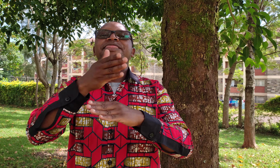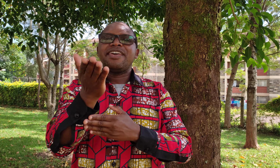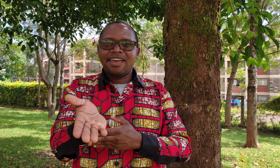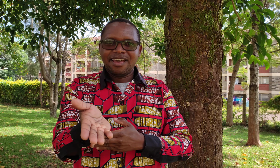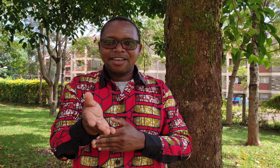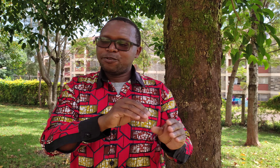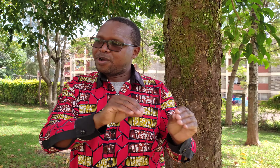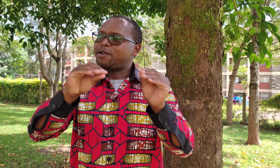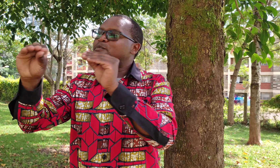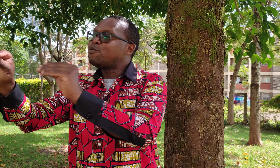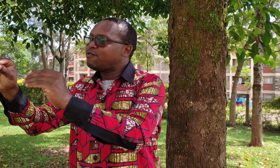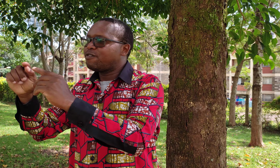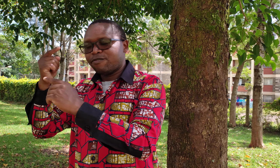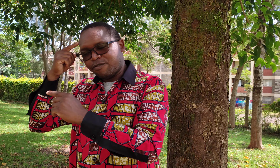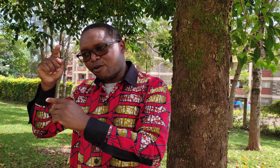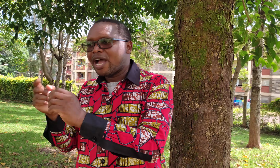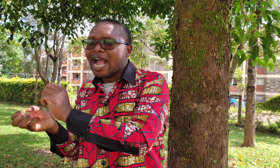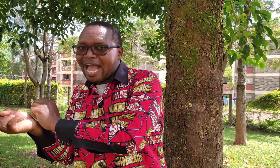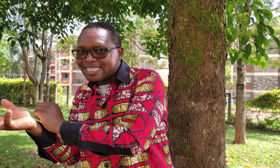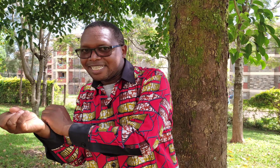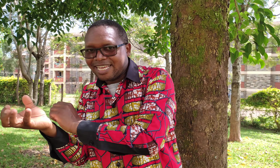there, you can move for counseling.